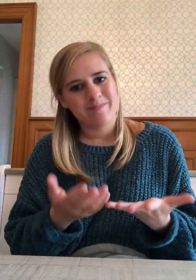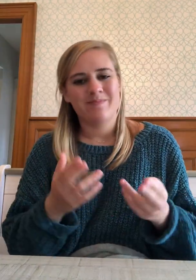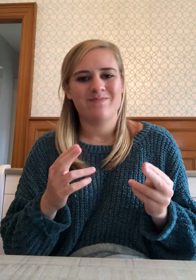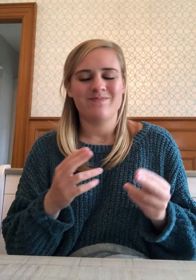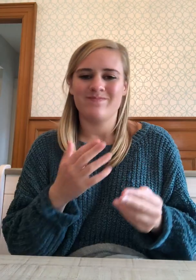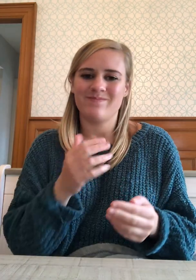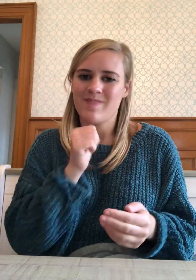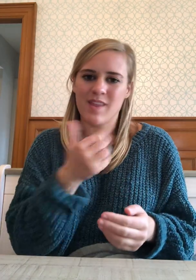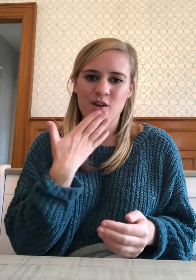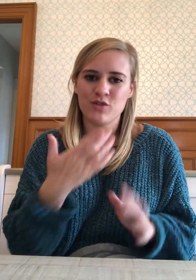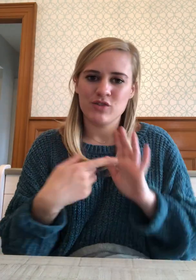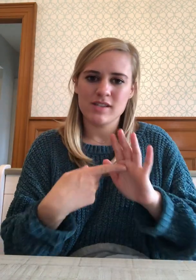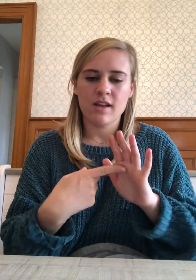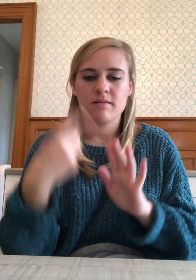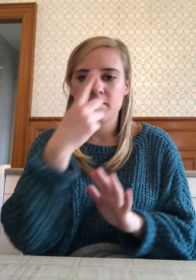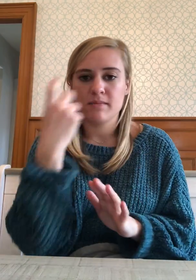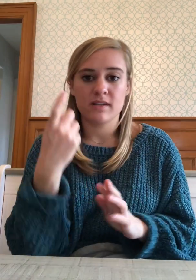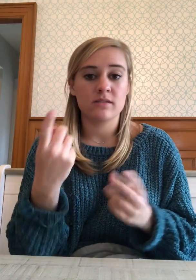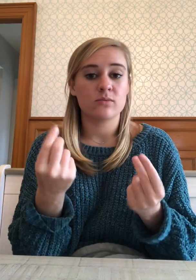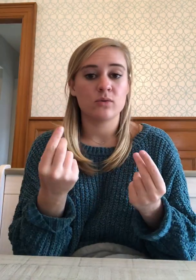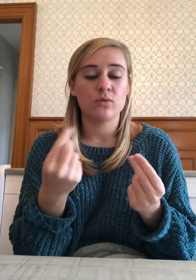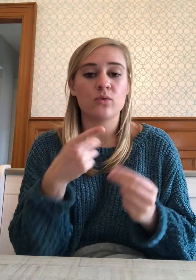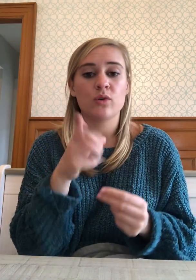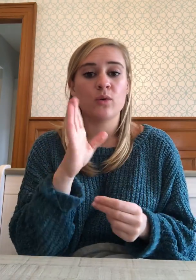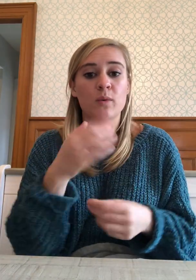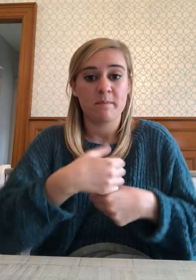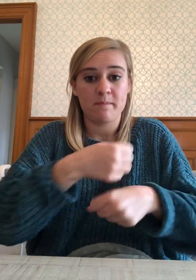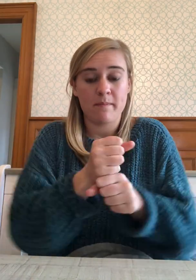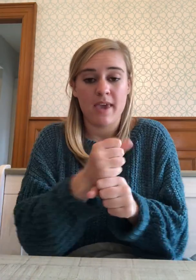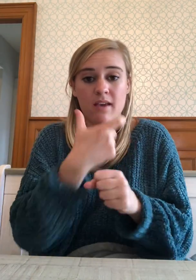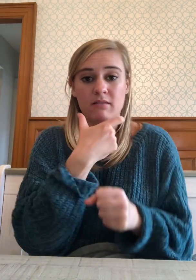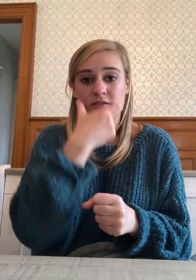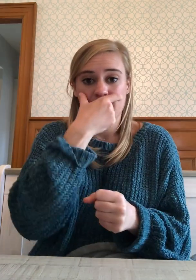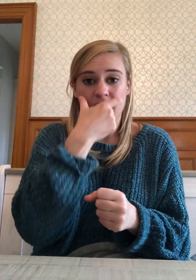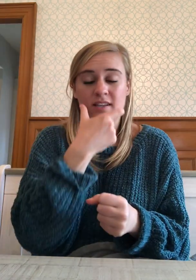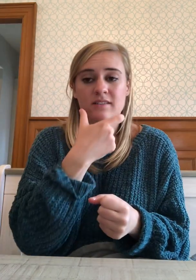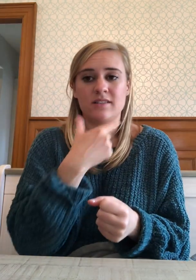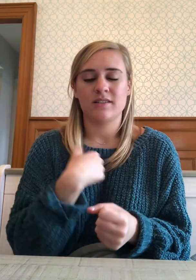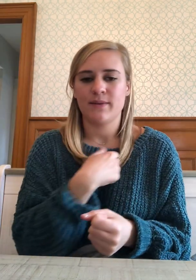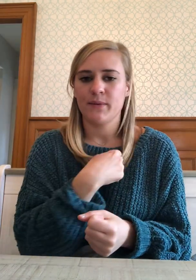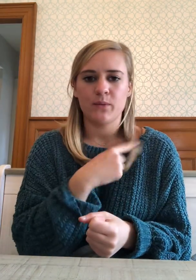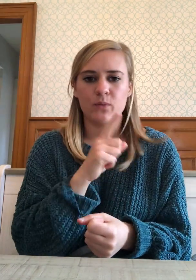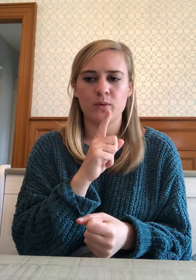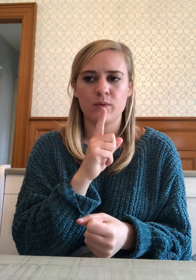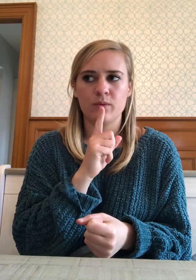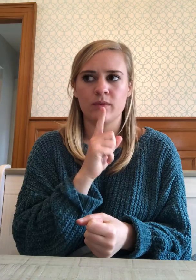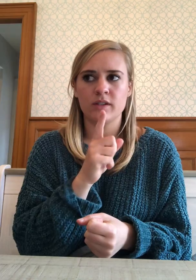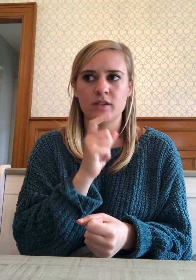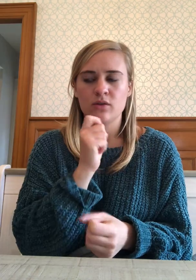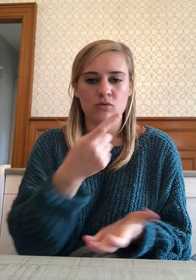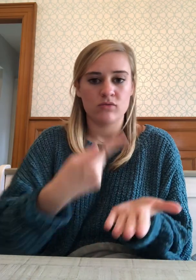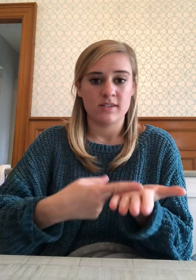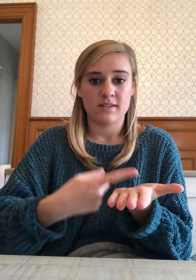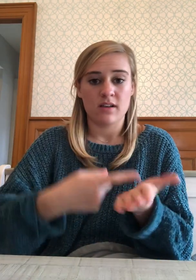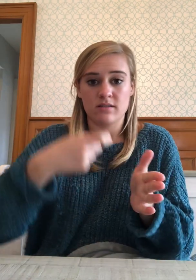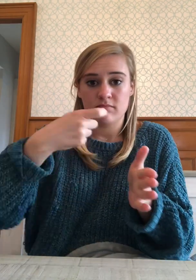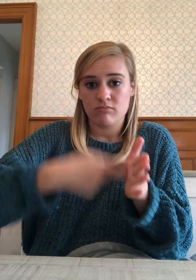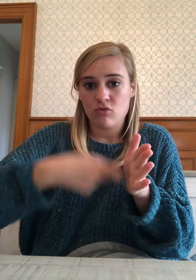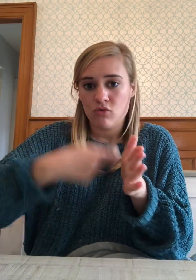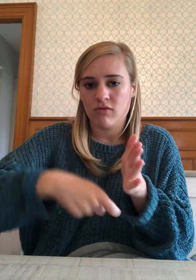what you're going to do is make this device, we don't talk about charges and fees in these courses too